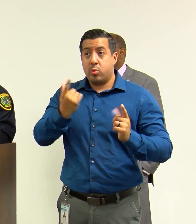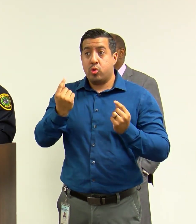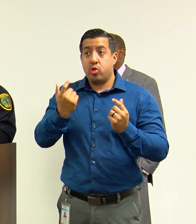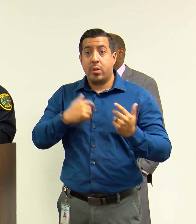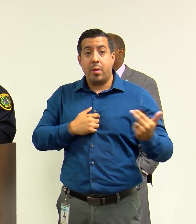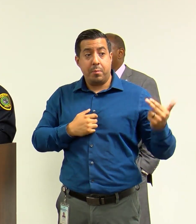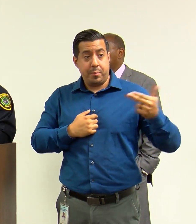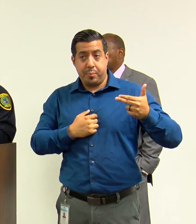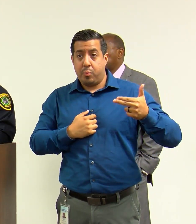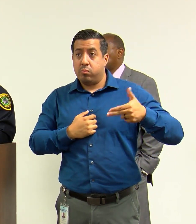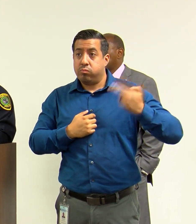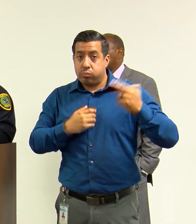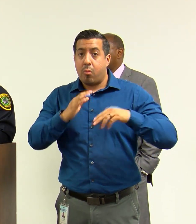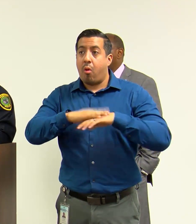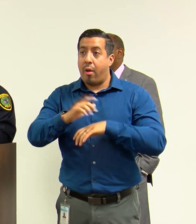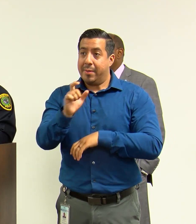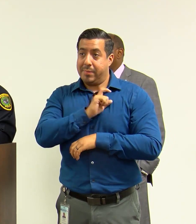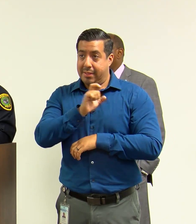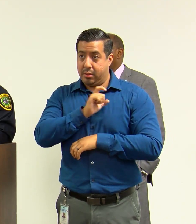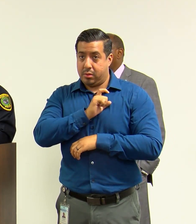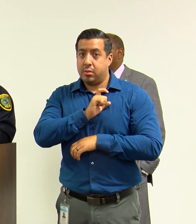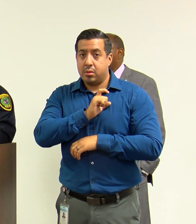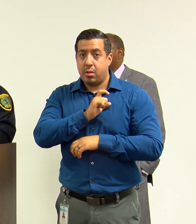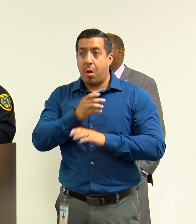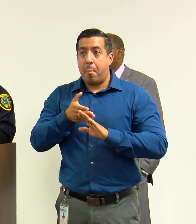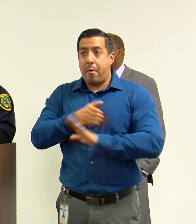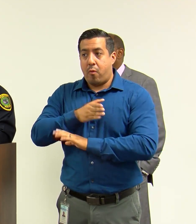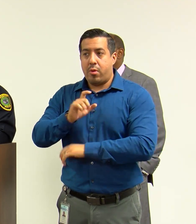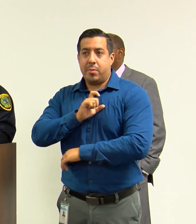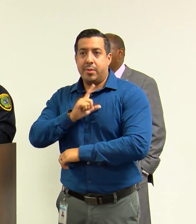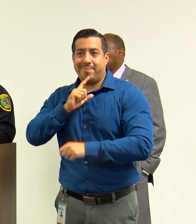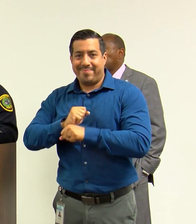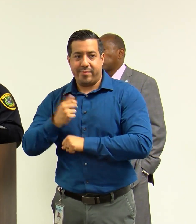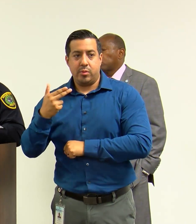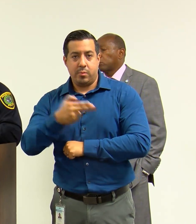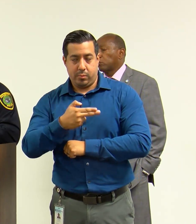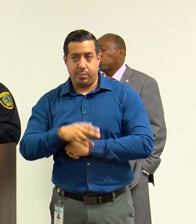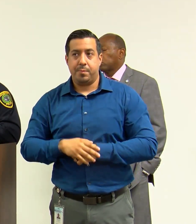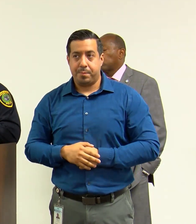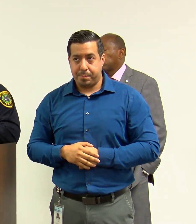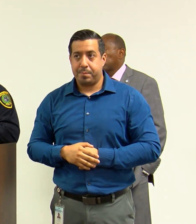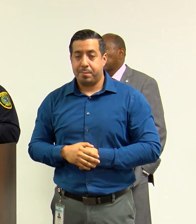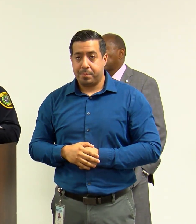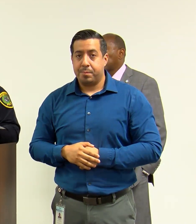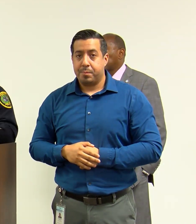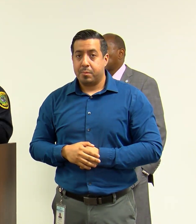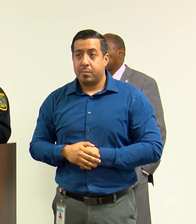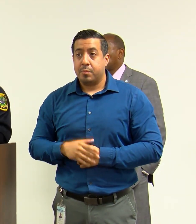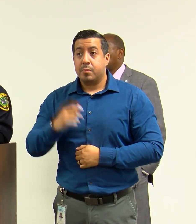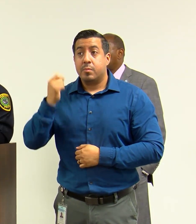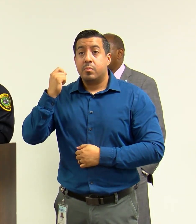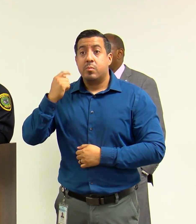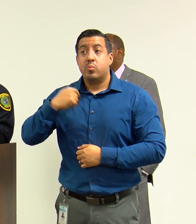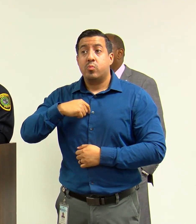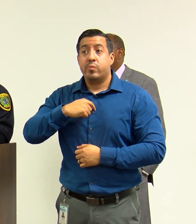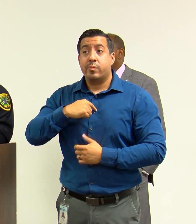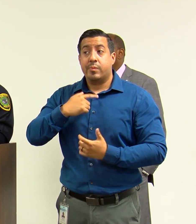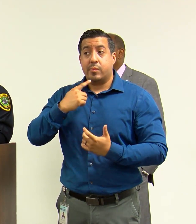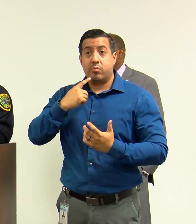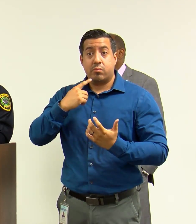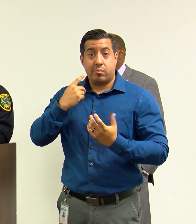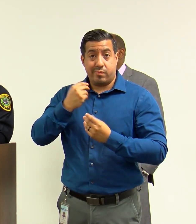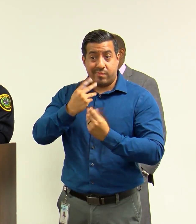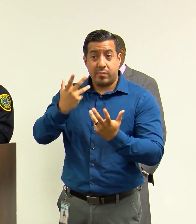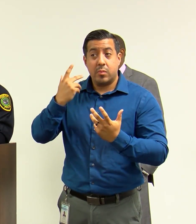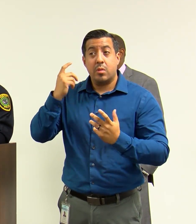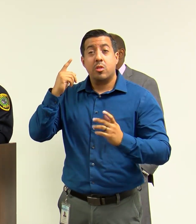and fire upon our officers before they fired upon him. As I said, once we put this up, the goal